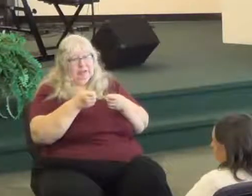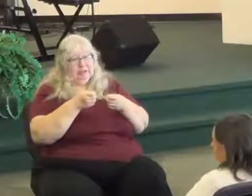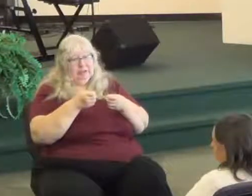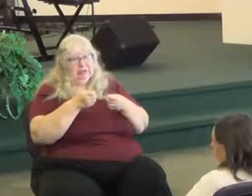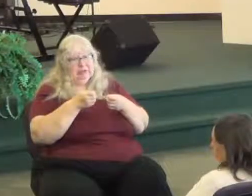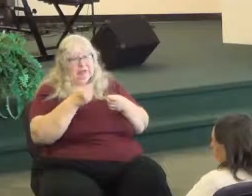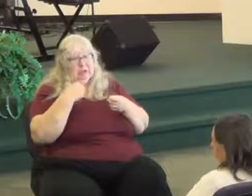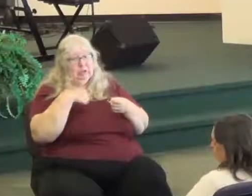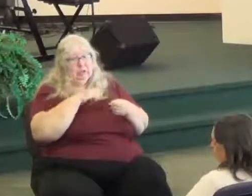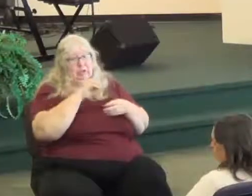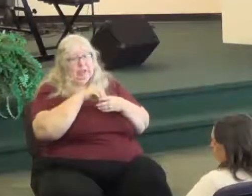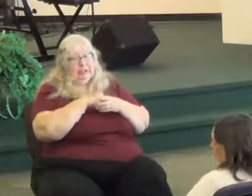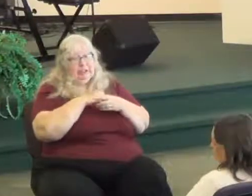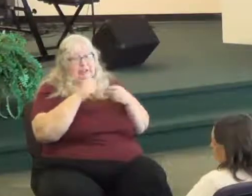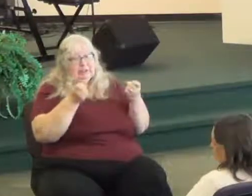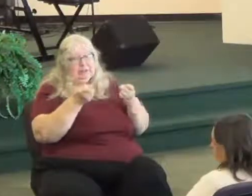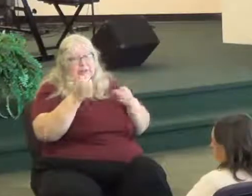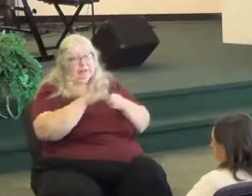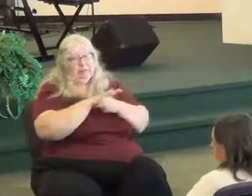body.